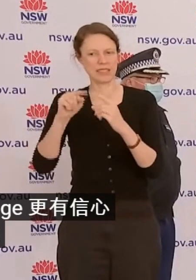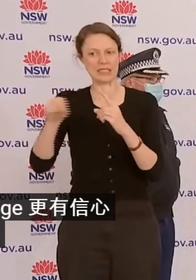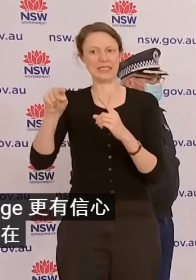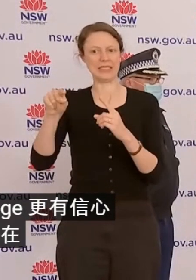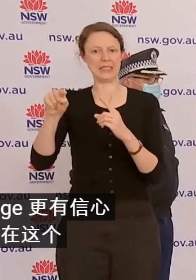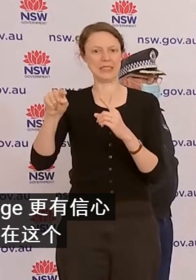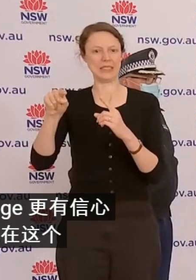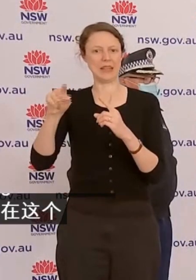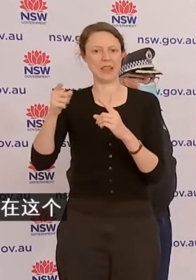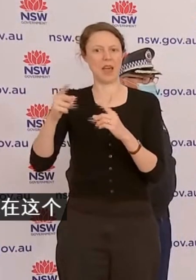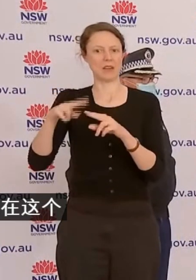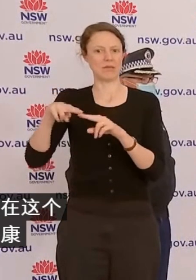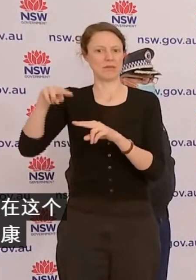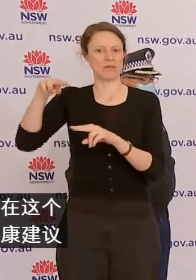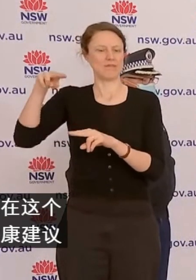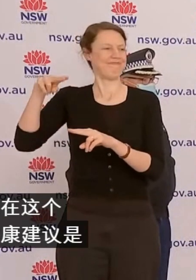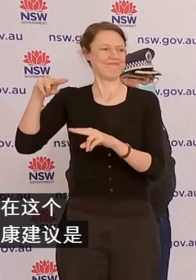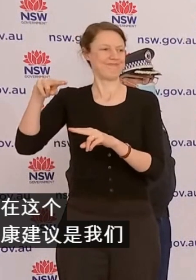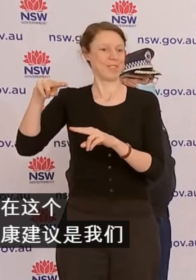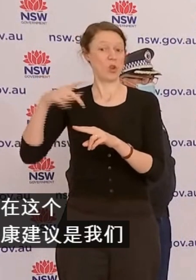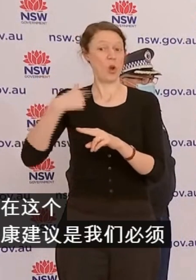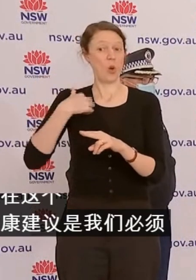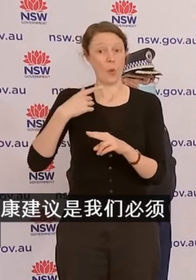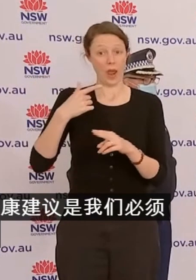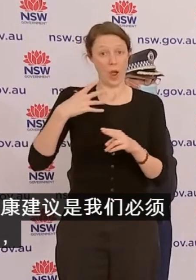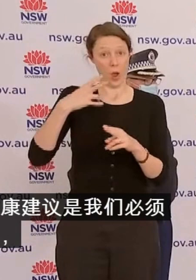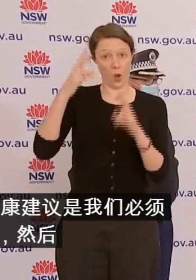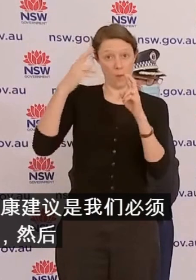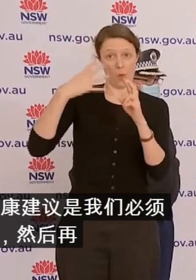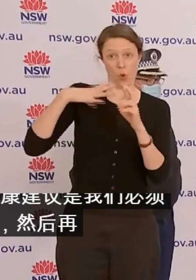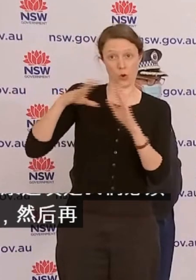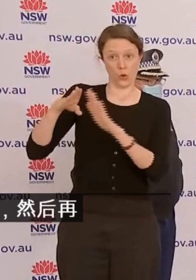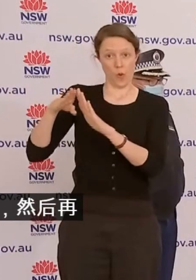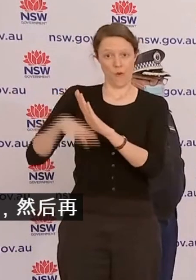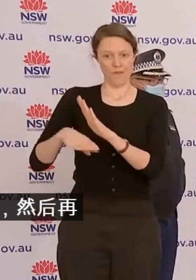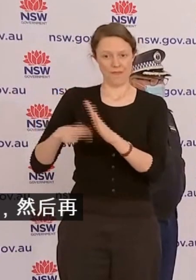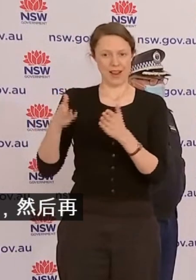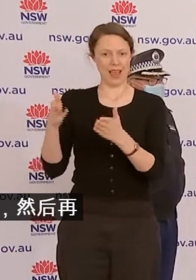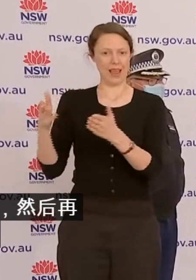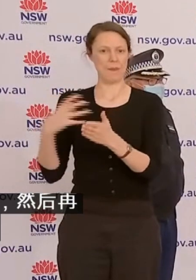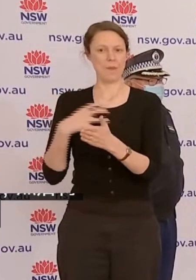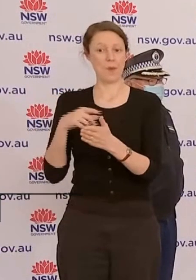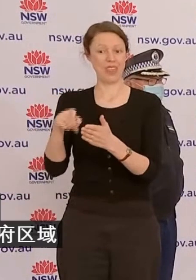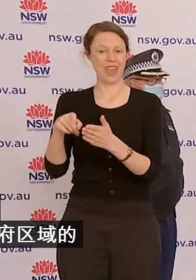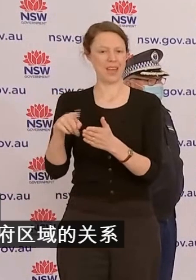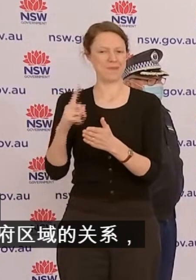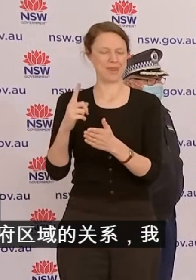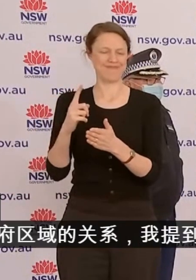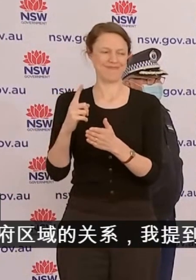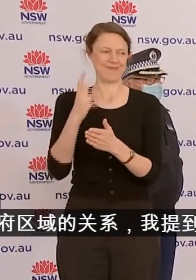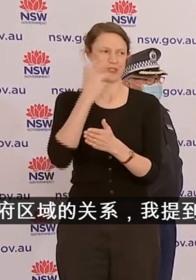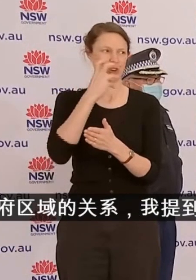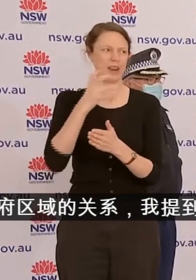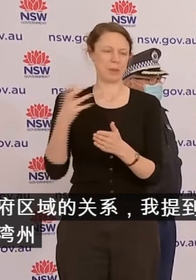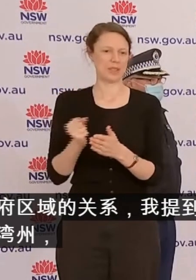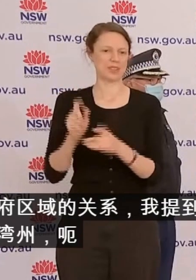River out, at this stage the health advice is we've got to stabilise further before that's considered. In relation to the other three local government areas I